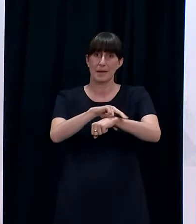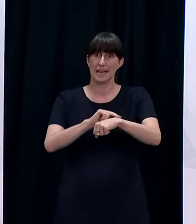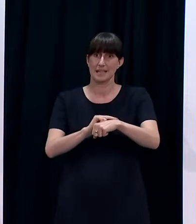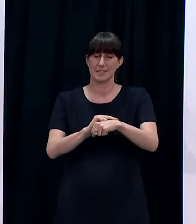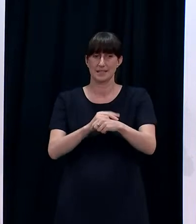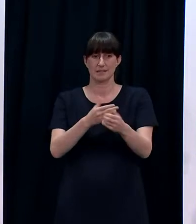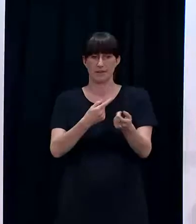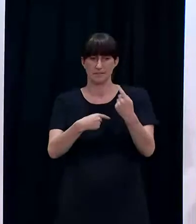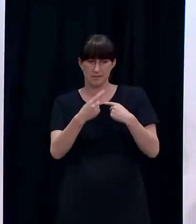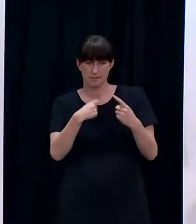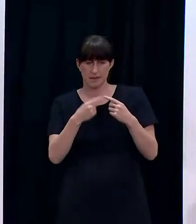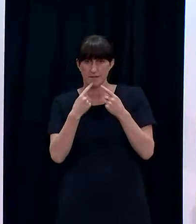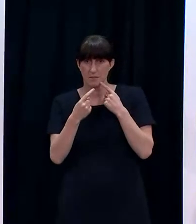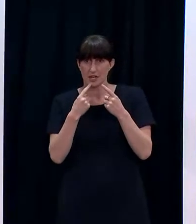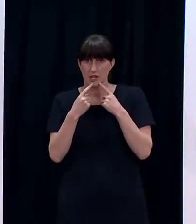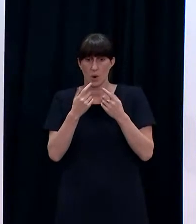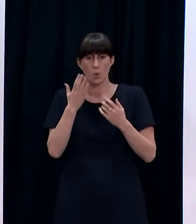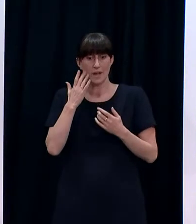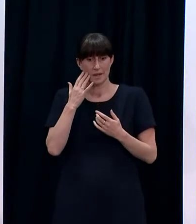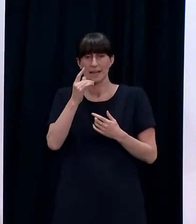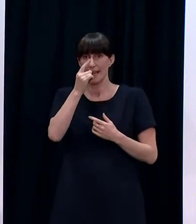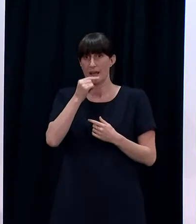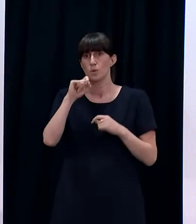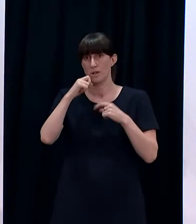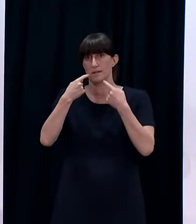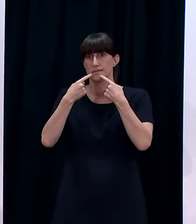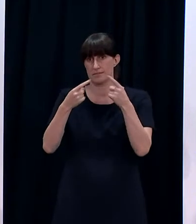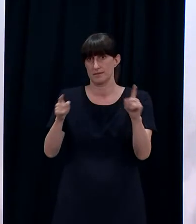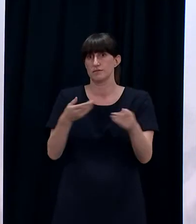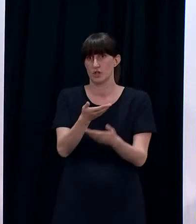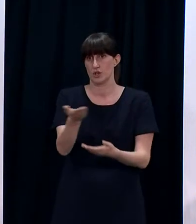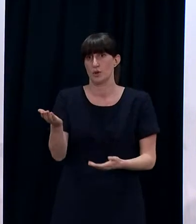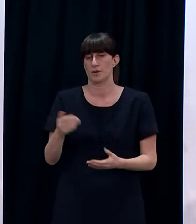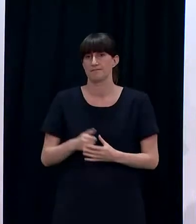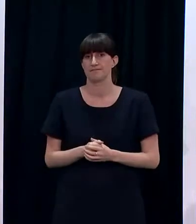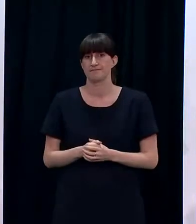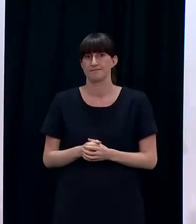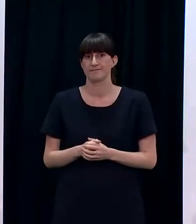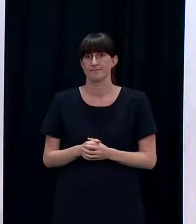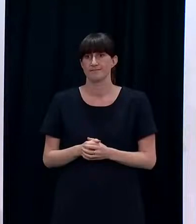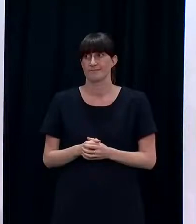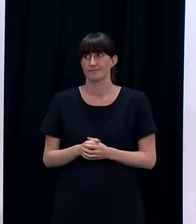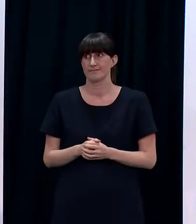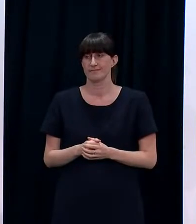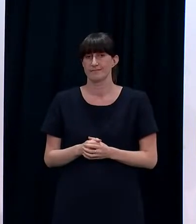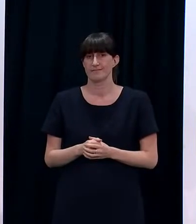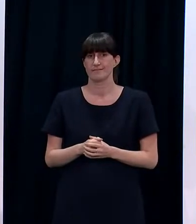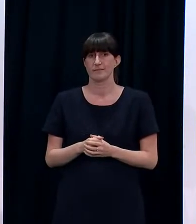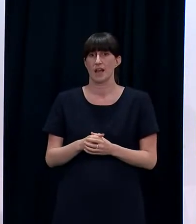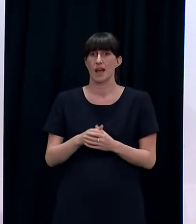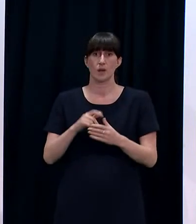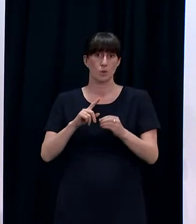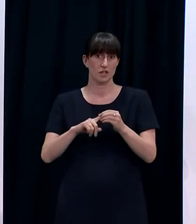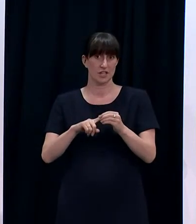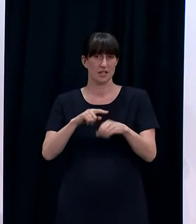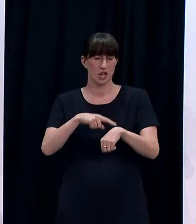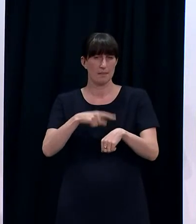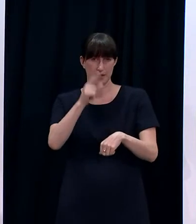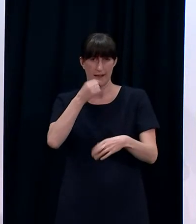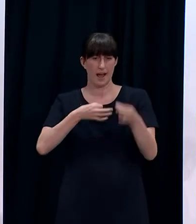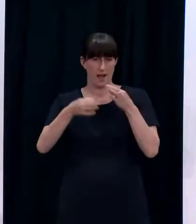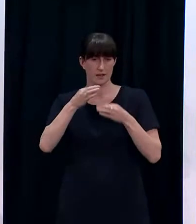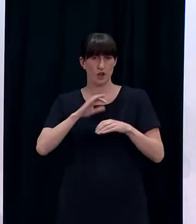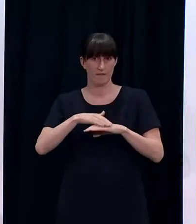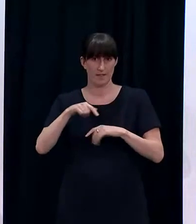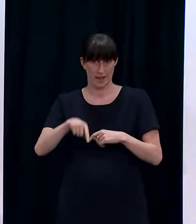that investigation as soon as it comes to hand. Obviously, I'll take questions about that when we come to questions. I do, however,